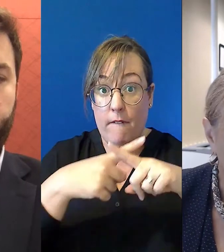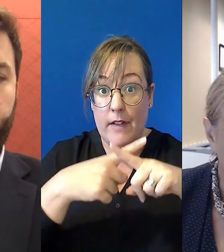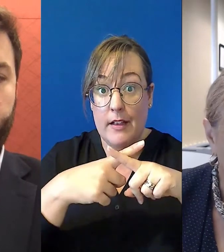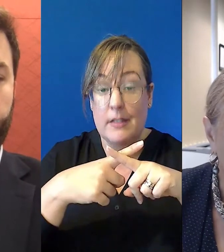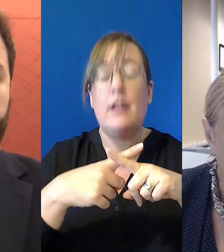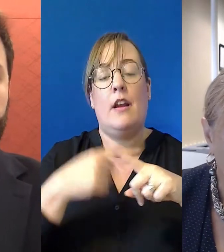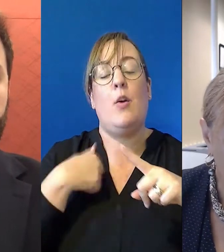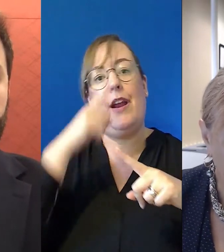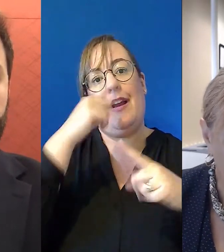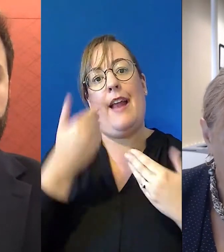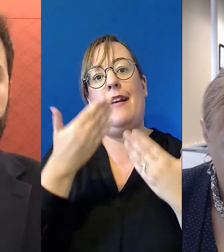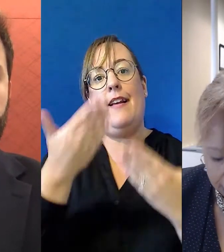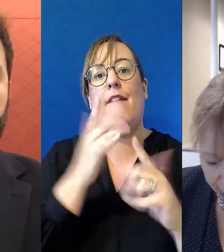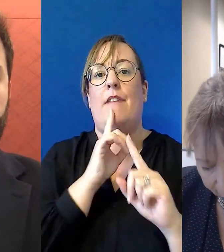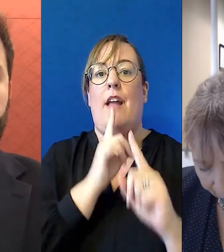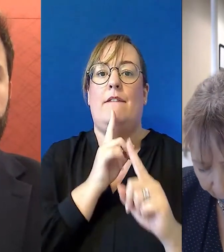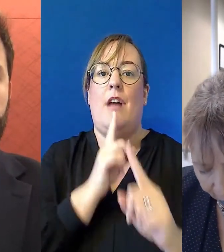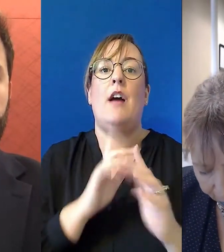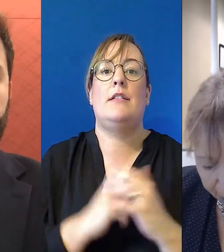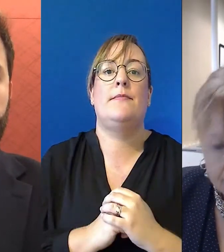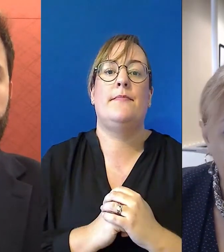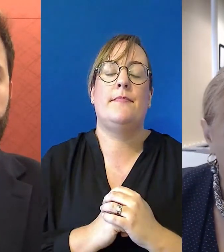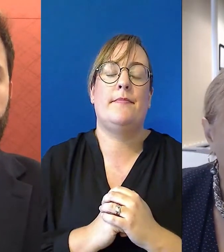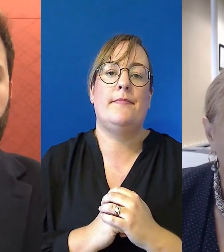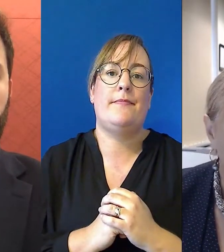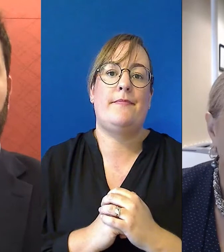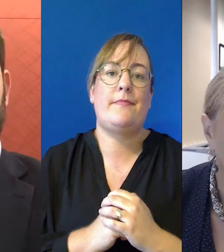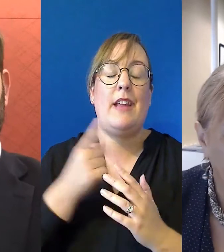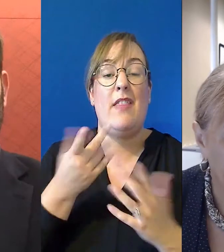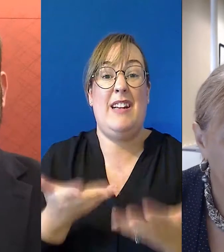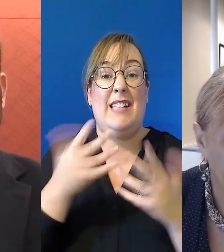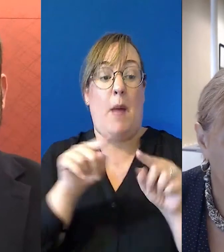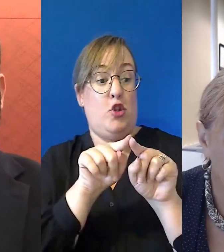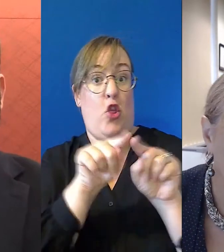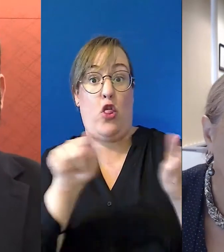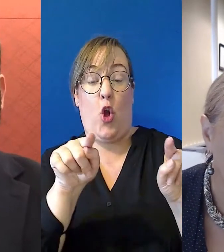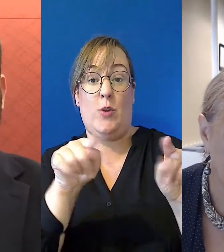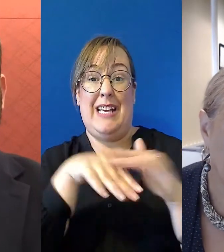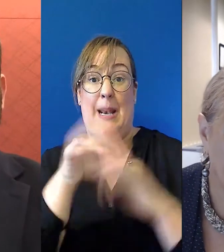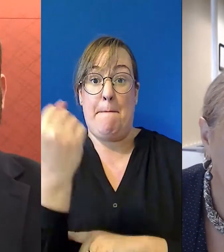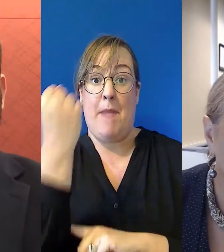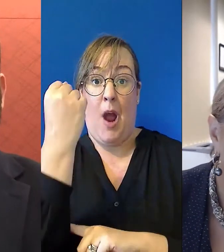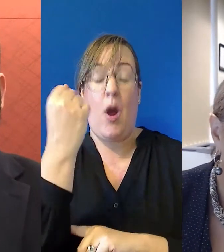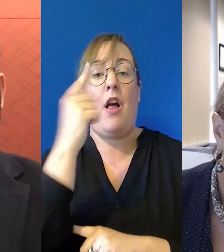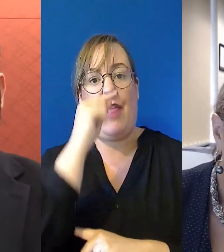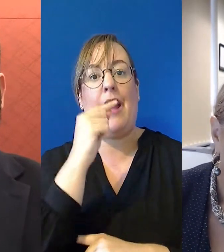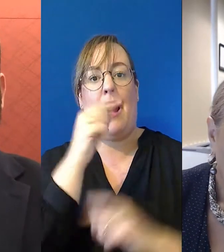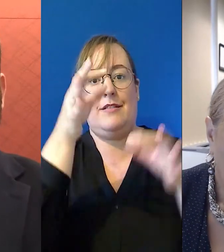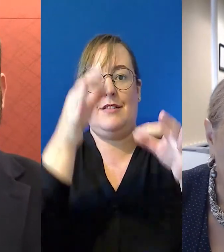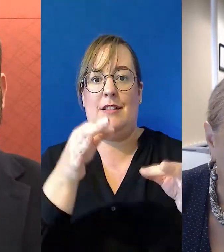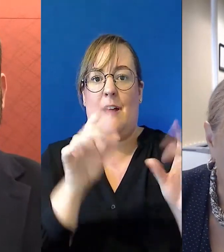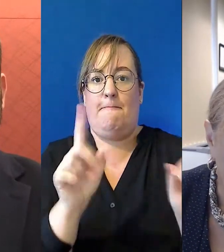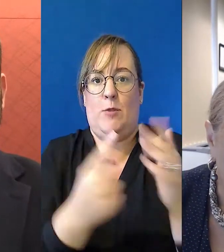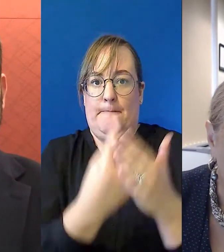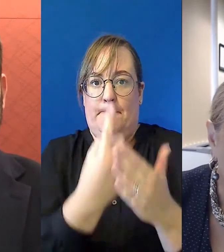giving the advice that we have to give. And then it's up to those in power to make the decisions.